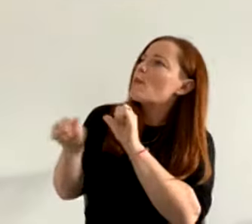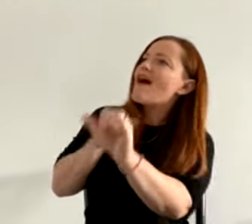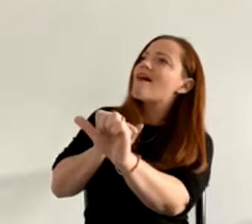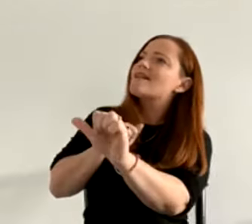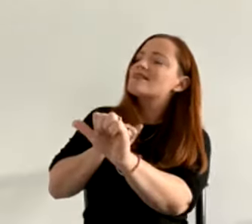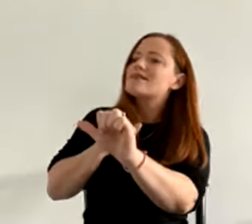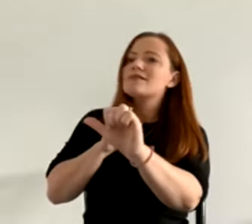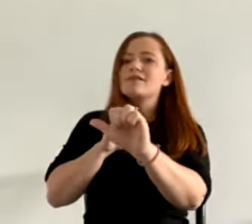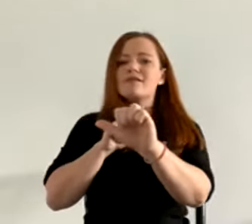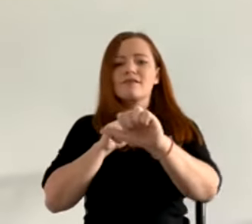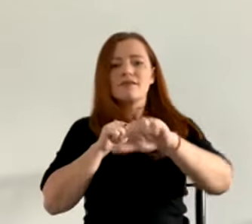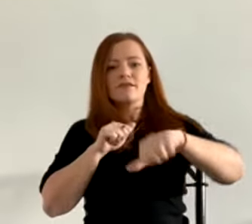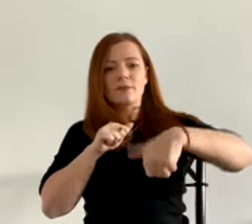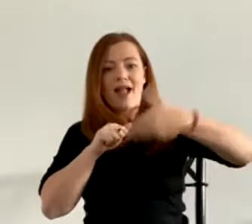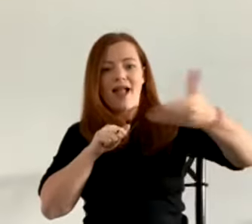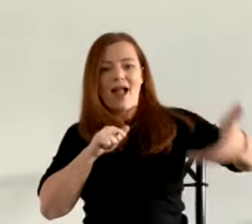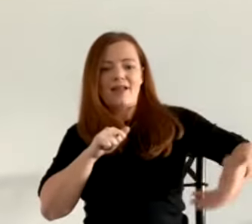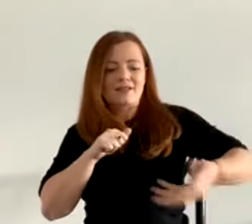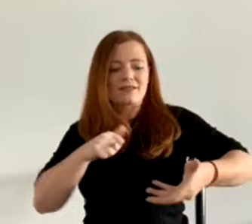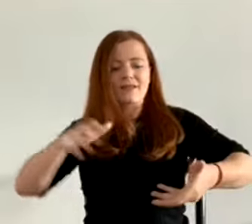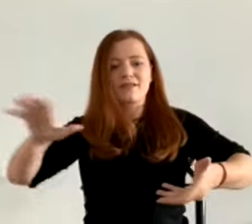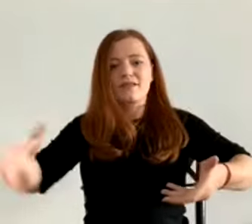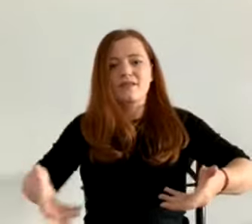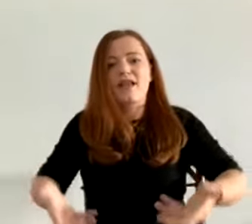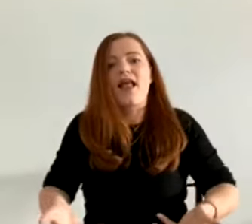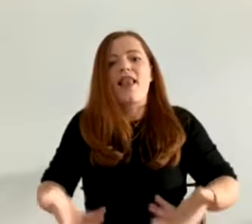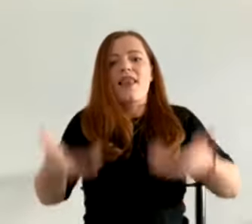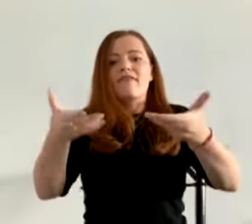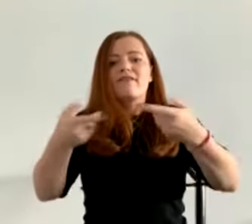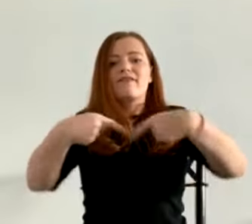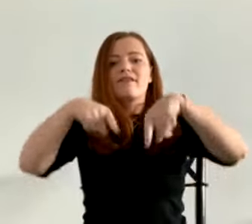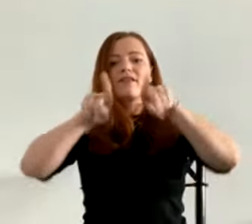my hand behind my knee and lift.